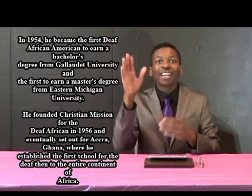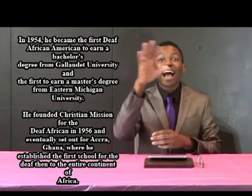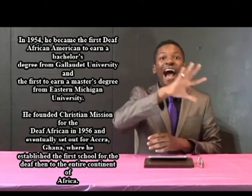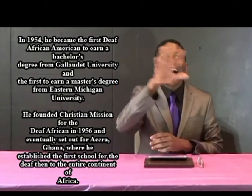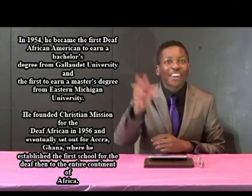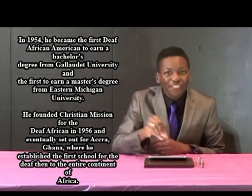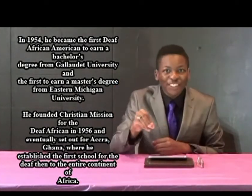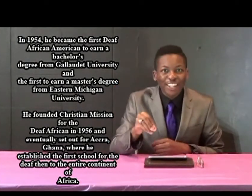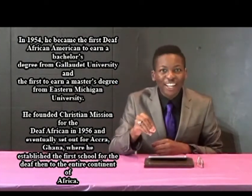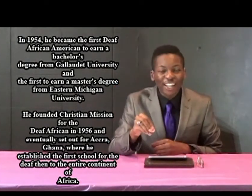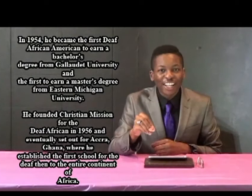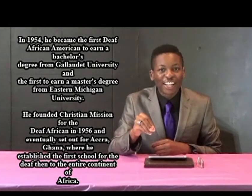that he did in Africa.